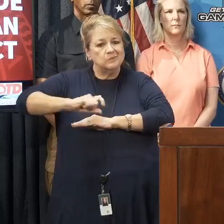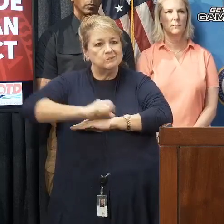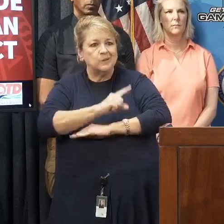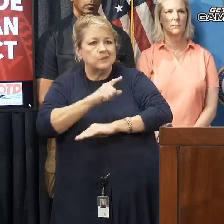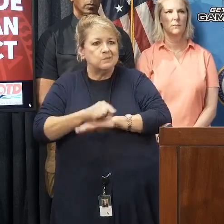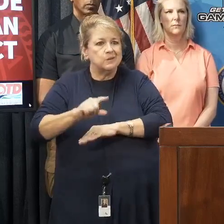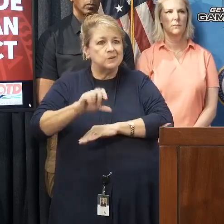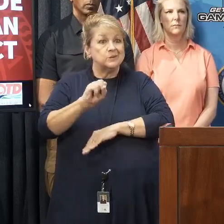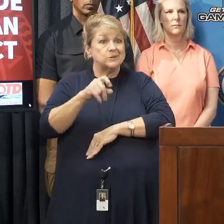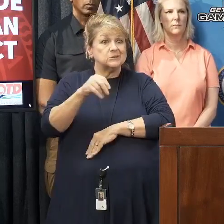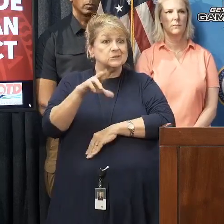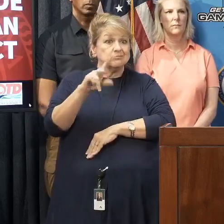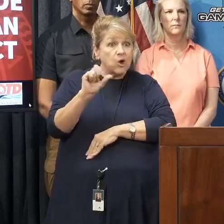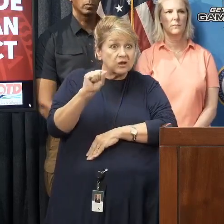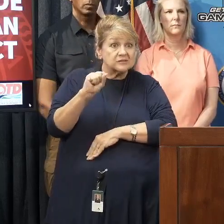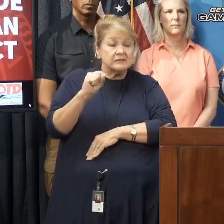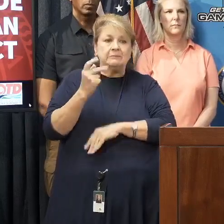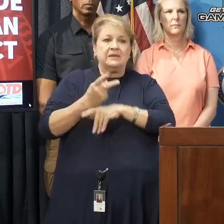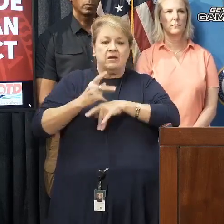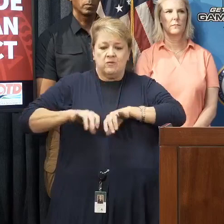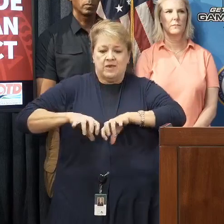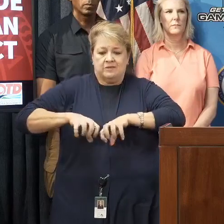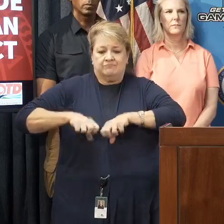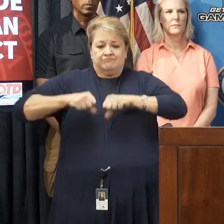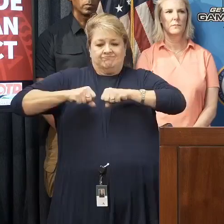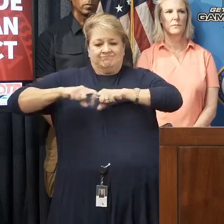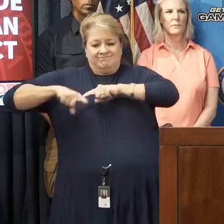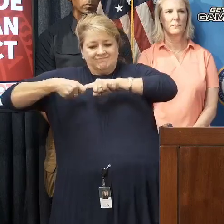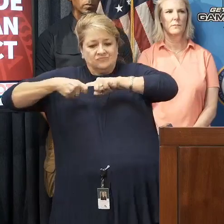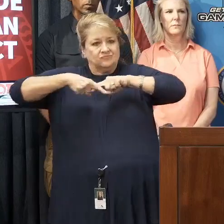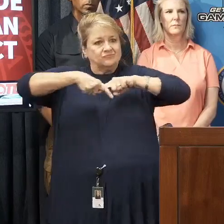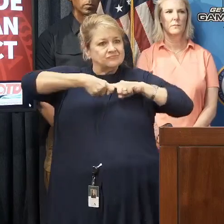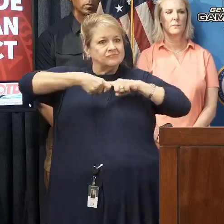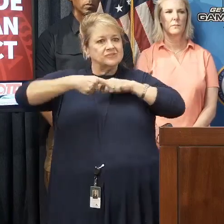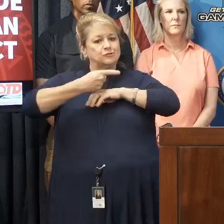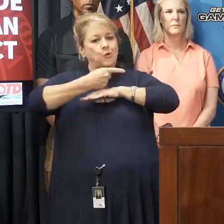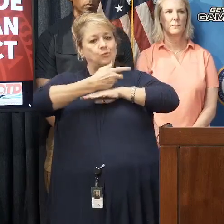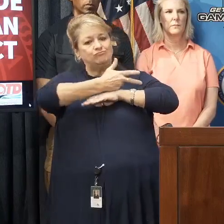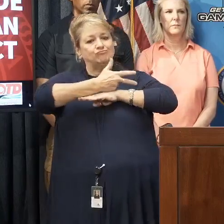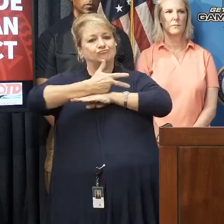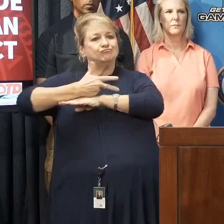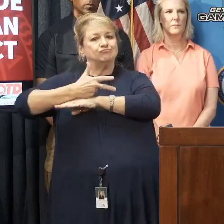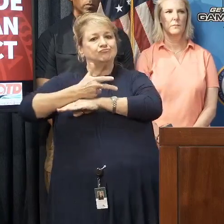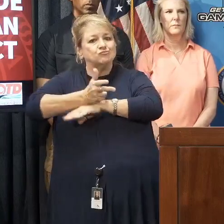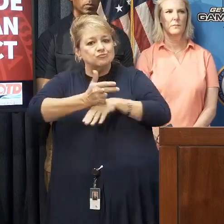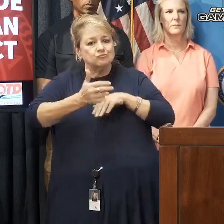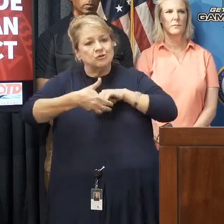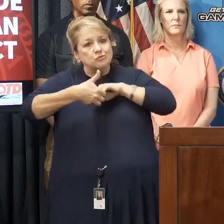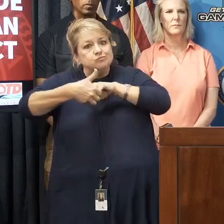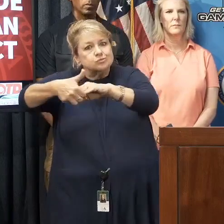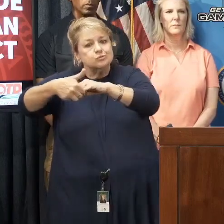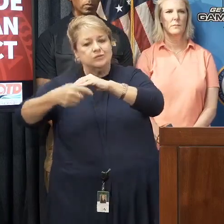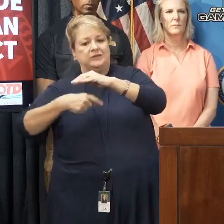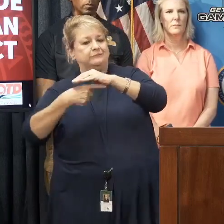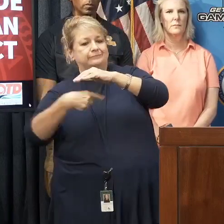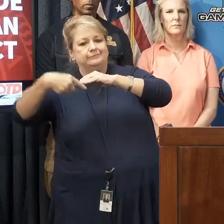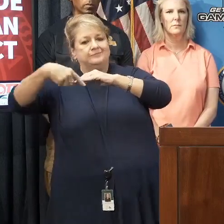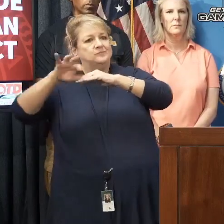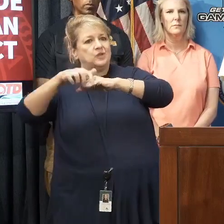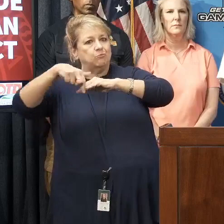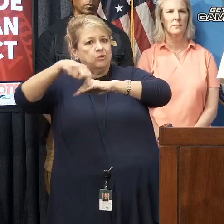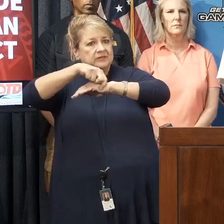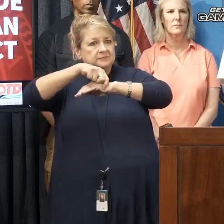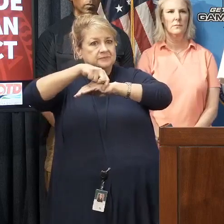safety chains and ensure that they are properly secured. If you need to pull over for any reason, try not to pull into